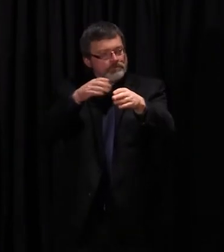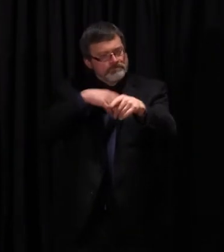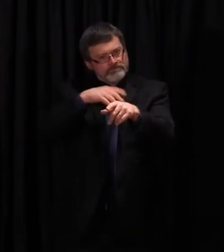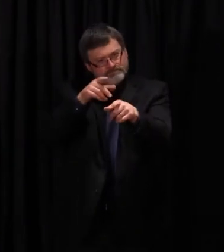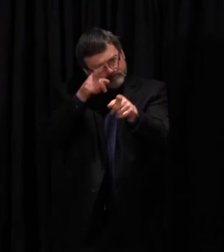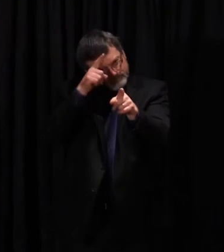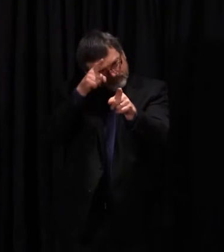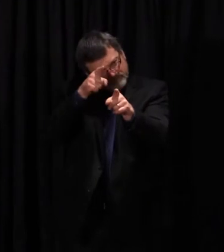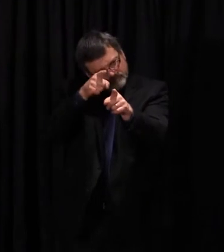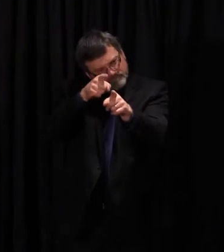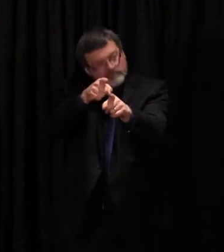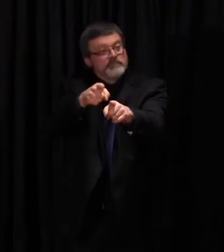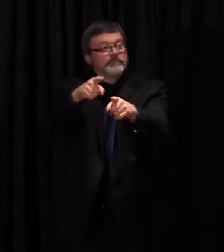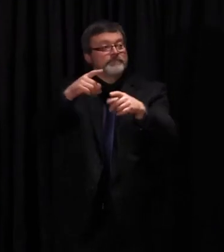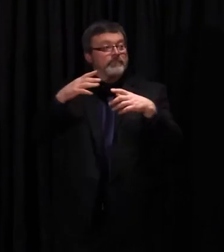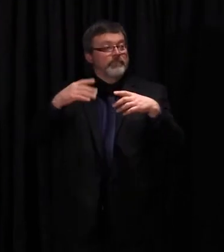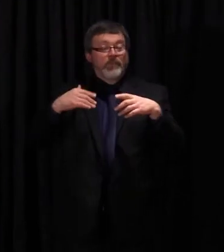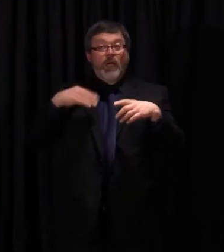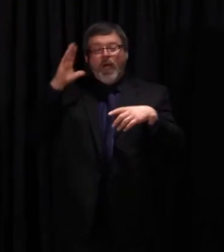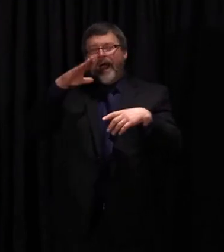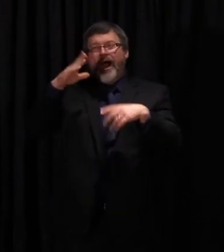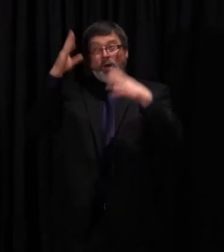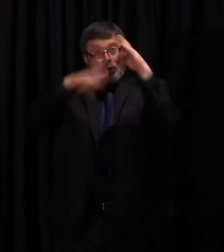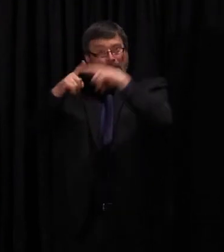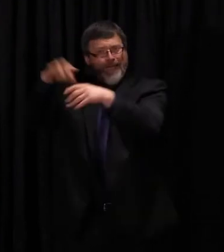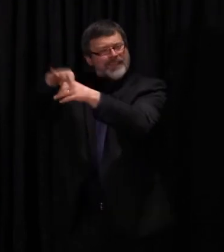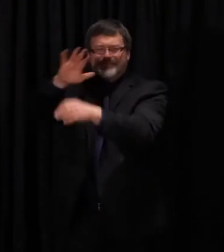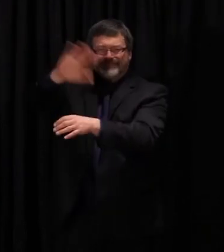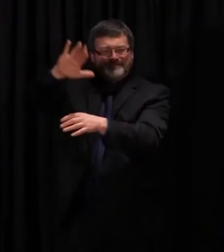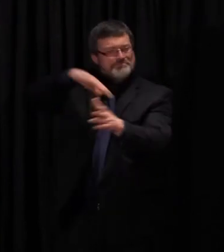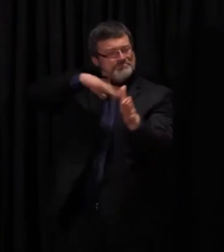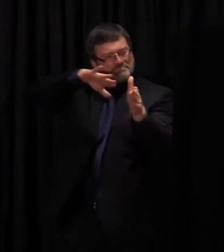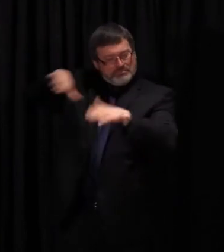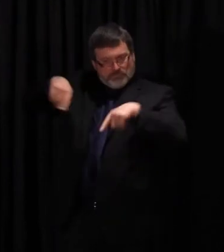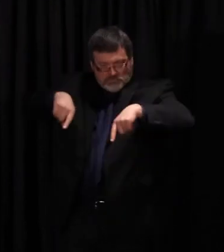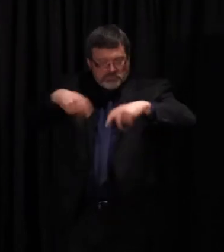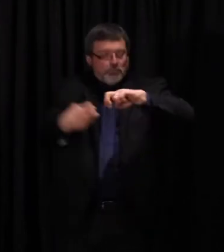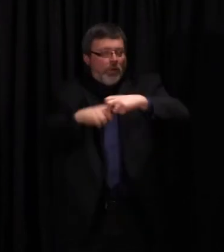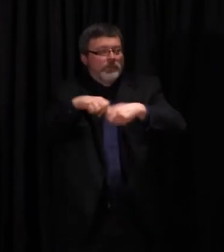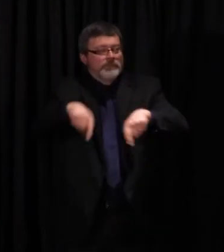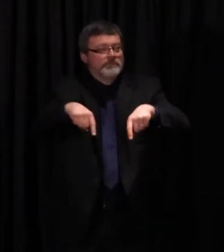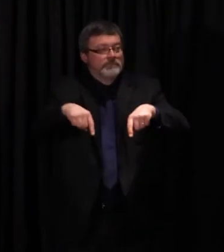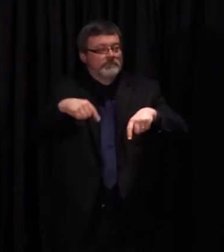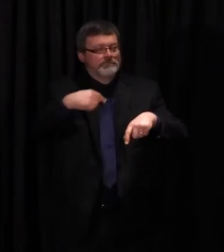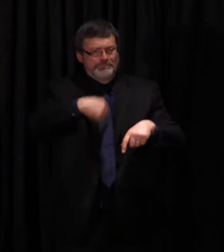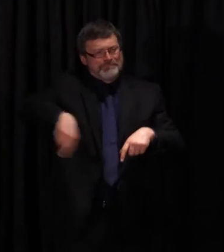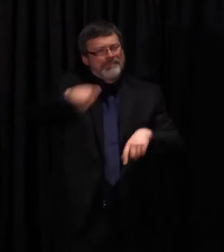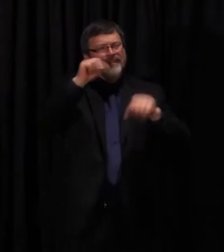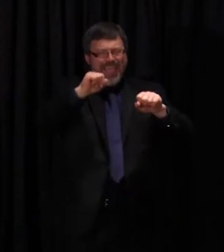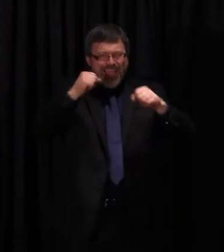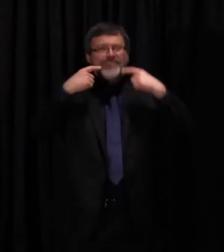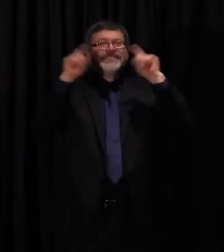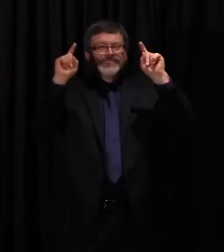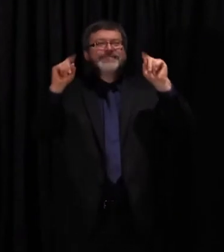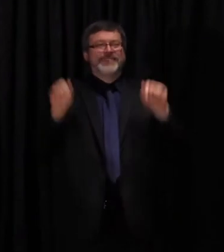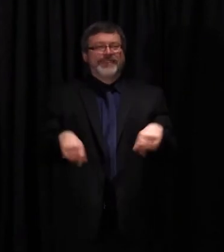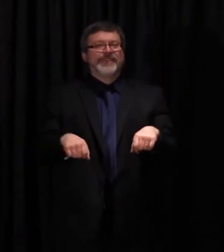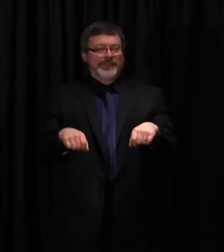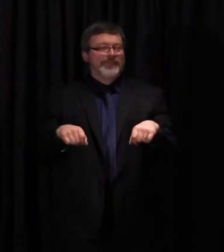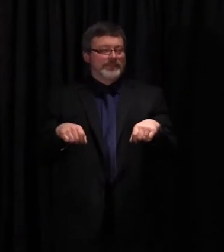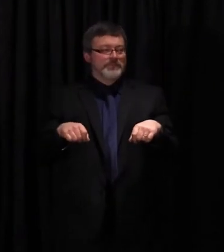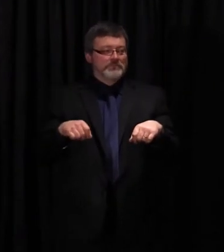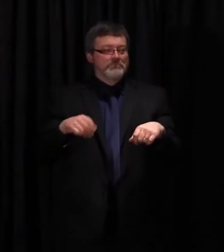antics of an election year, I have no doubt we can succeed far beyond the incremental steps of a typical